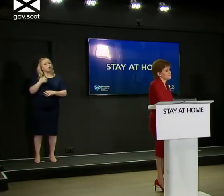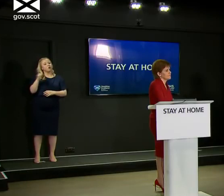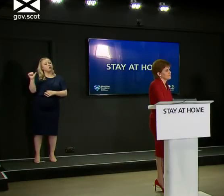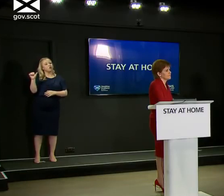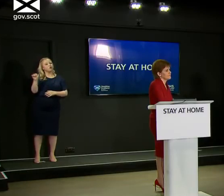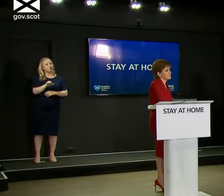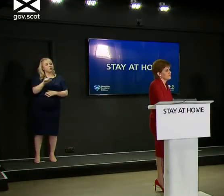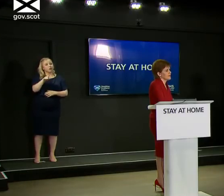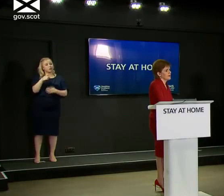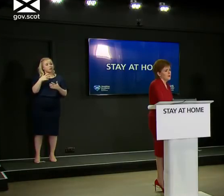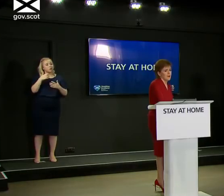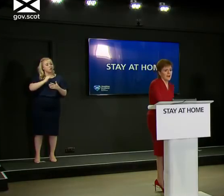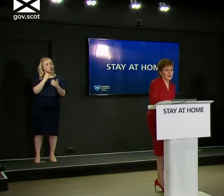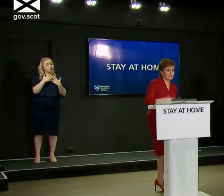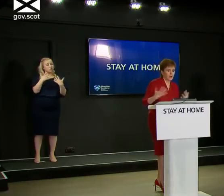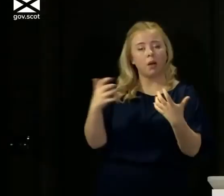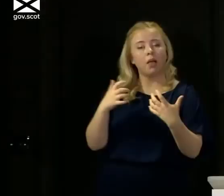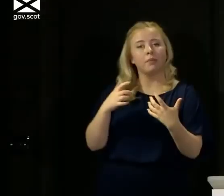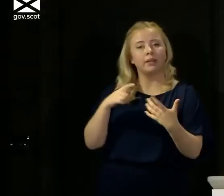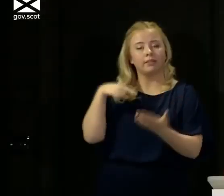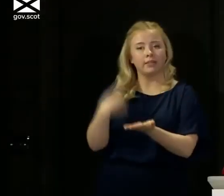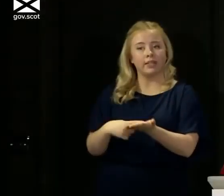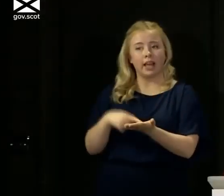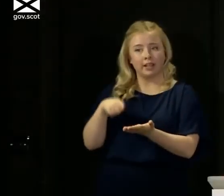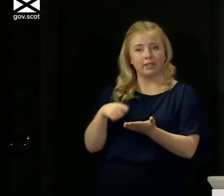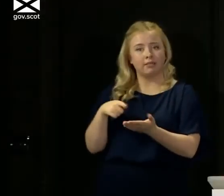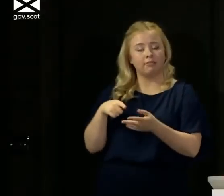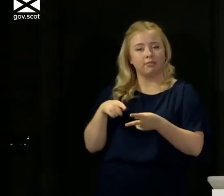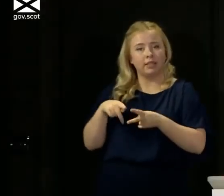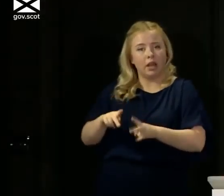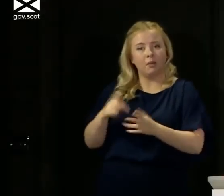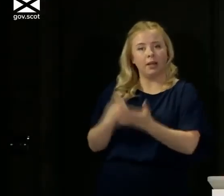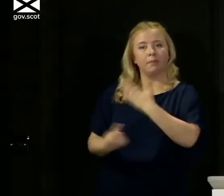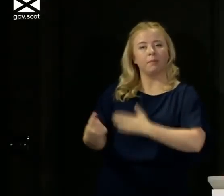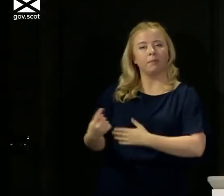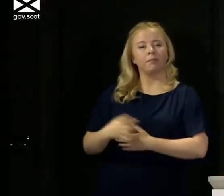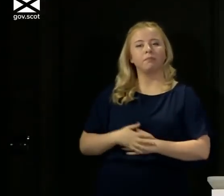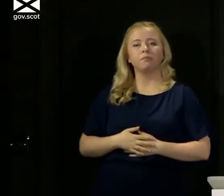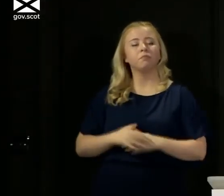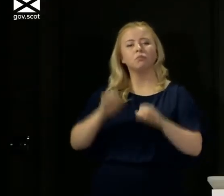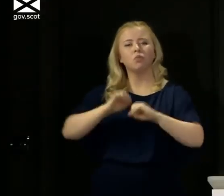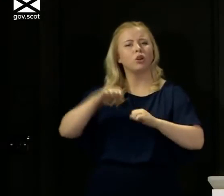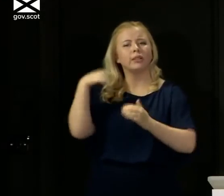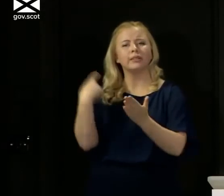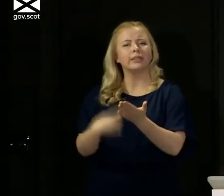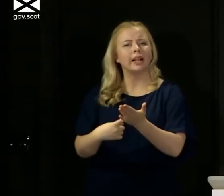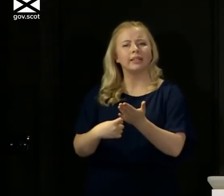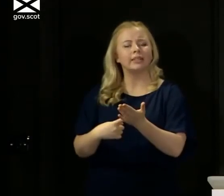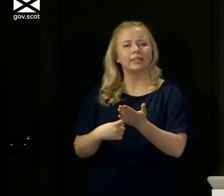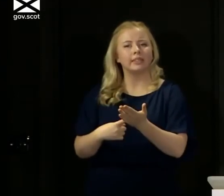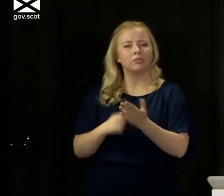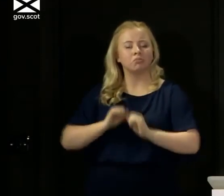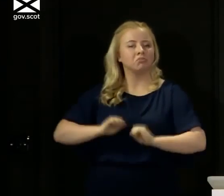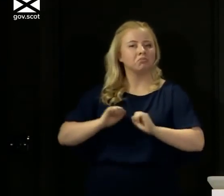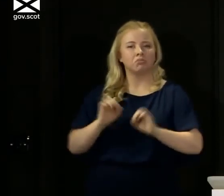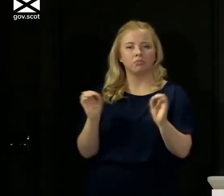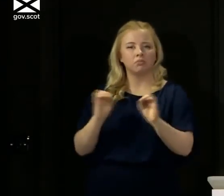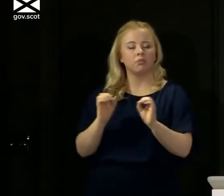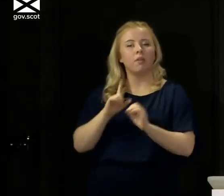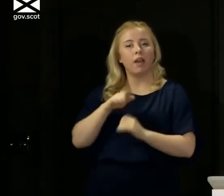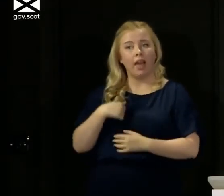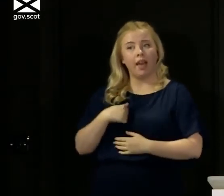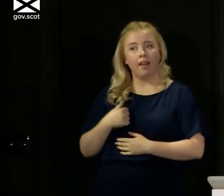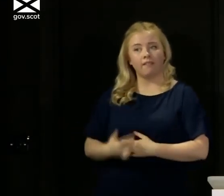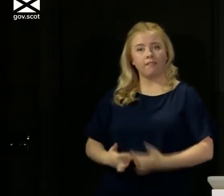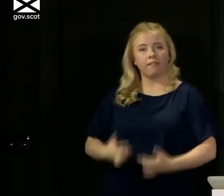terms independently. Look, I haven't come to any decisions on any of this. I mean, I do think there will be